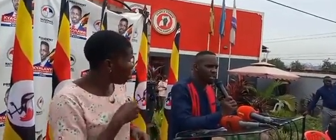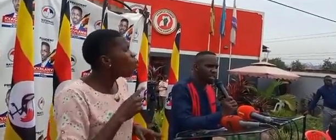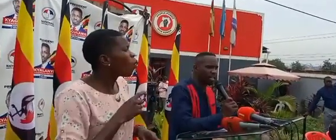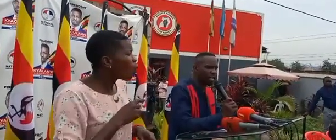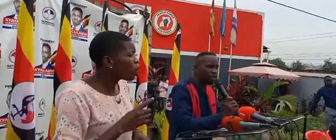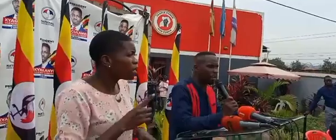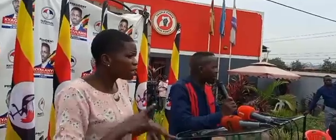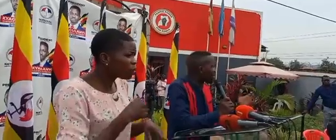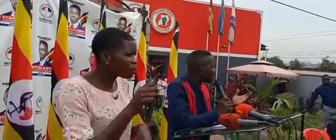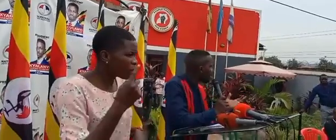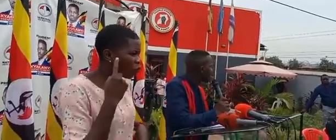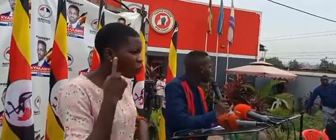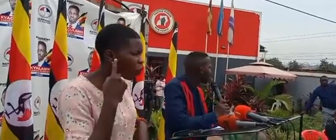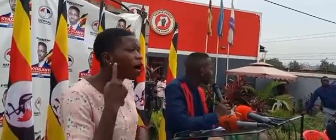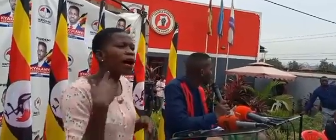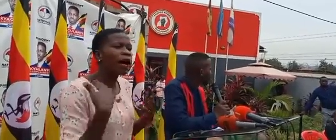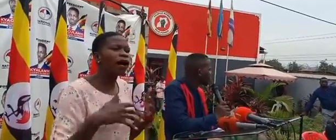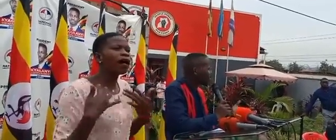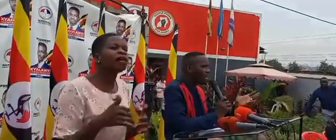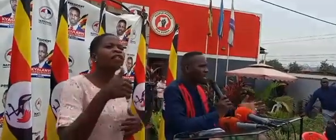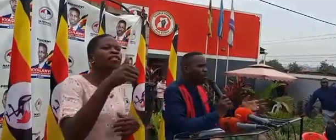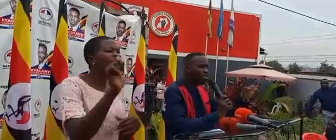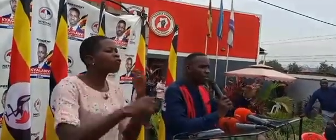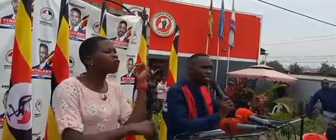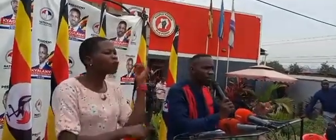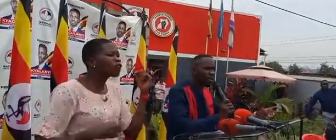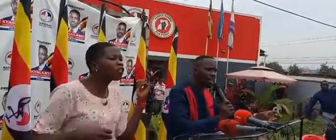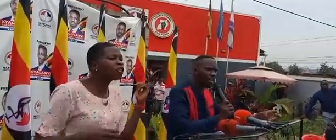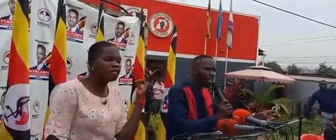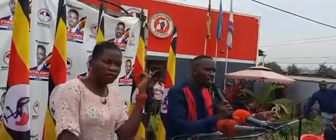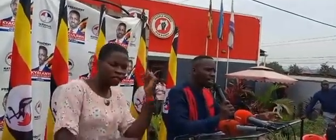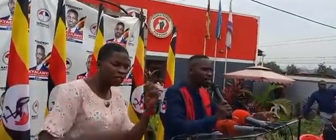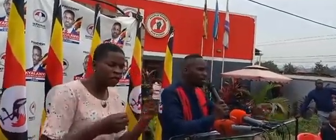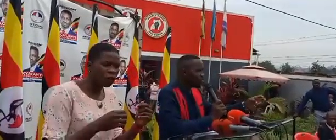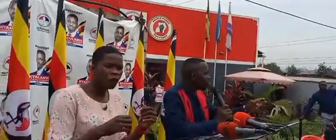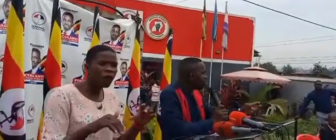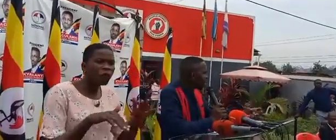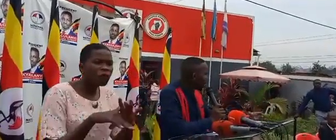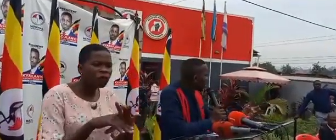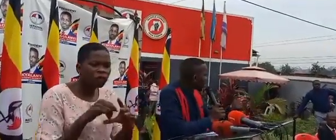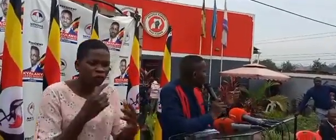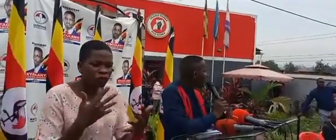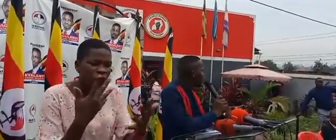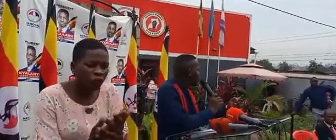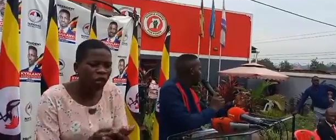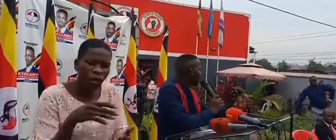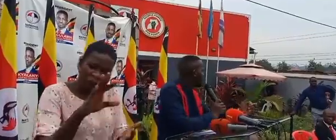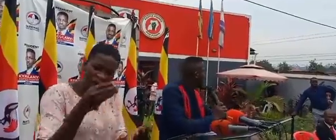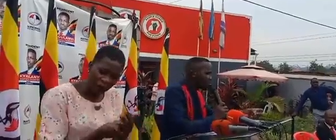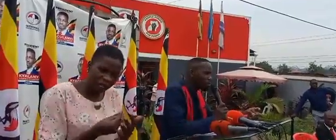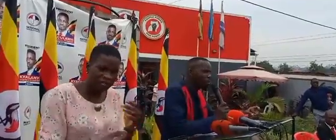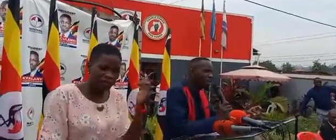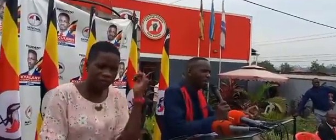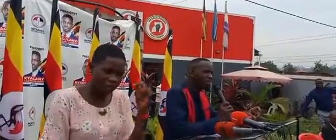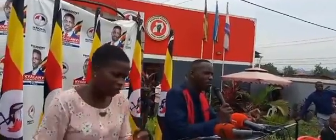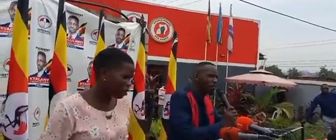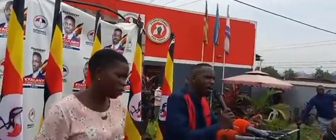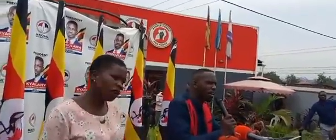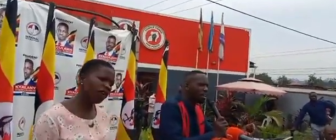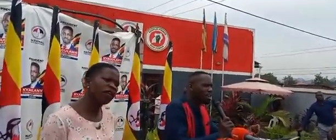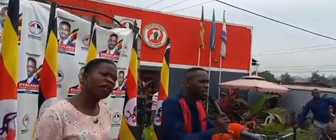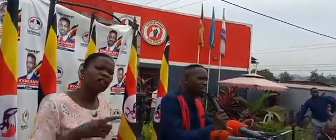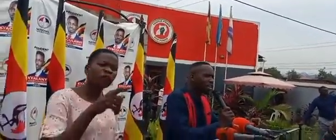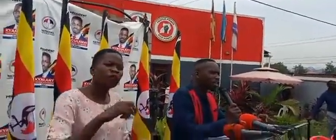nti tumutegedde aba sente z'abasibi sogera ddala mubasibidde bwereere ne mubatulugunya n'akasente kabwe ne mukaba mwe mumegane